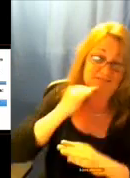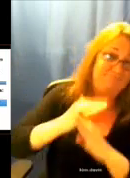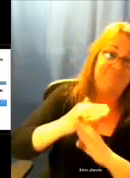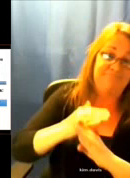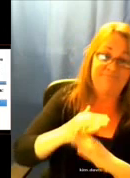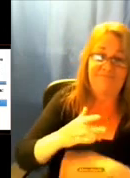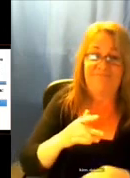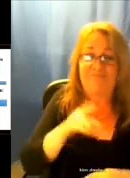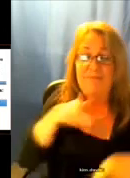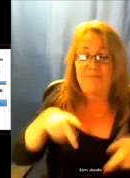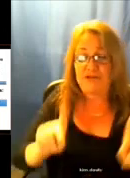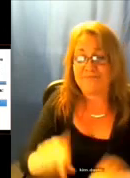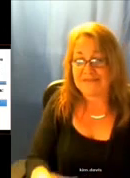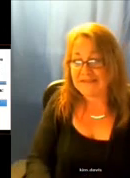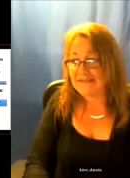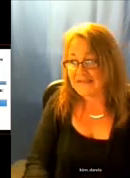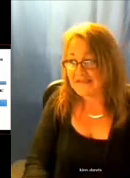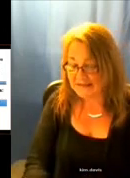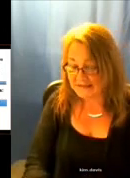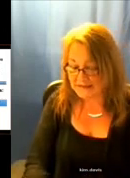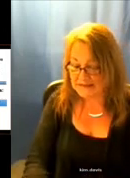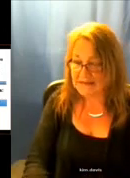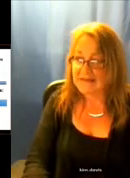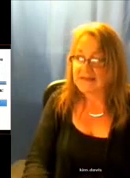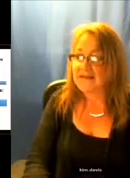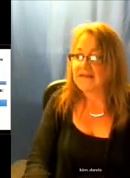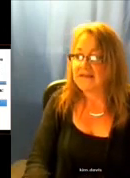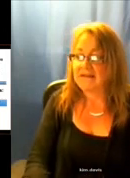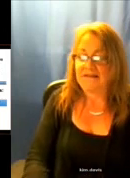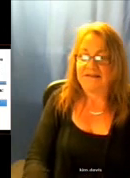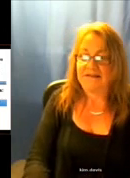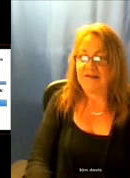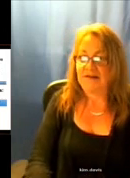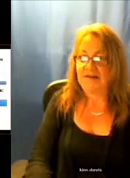and that discrimination happened.